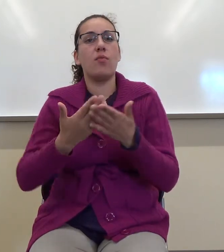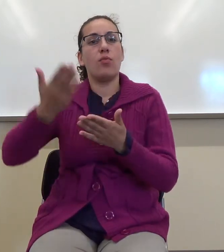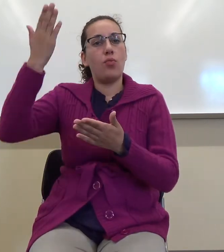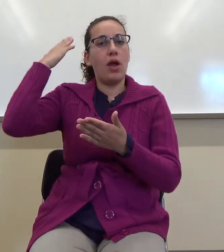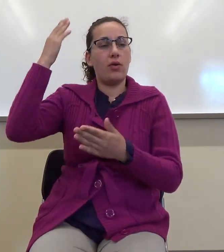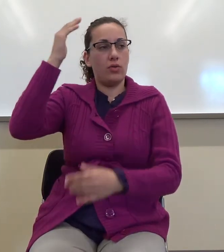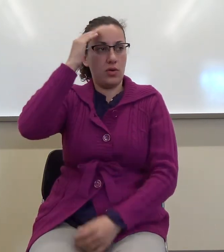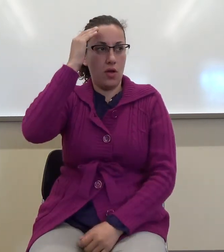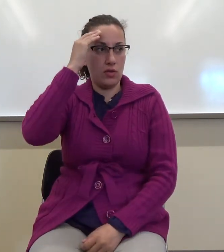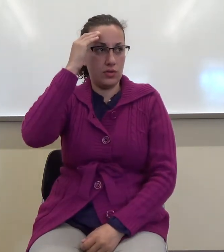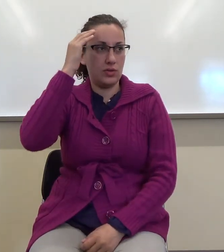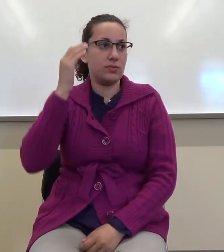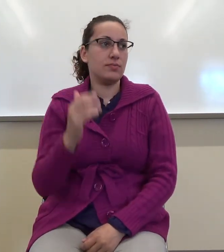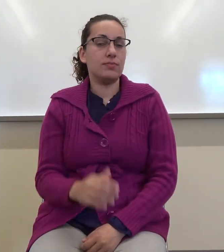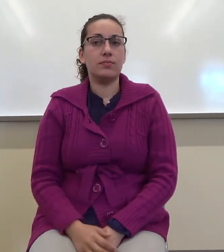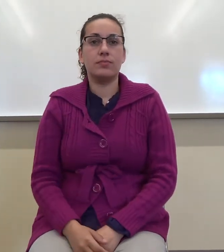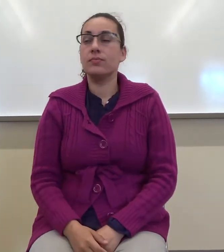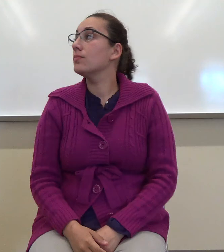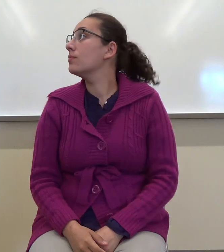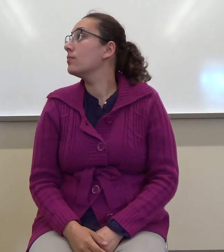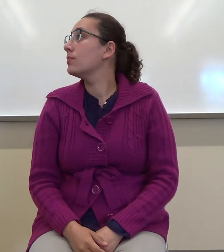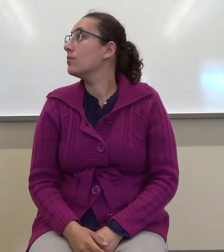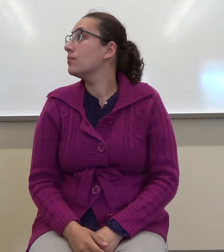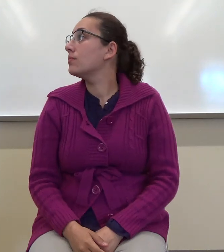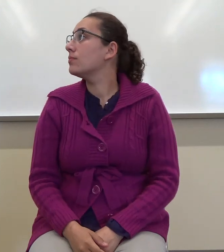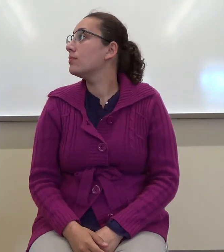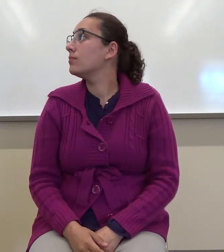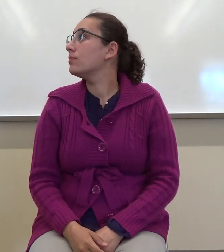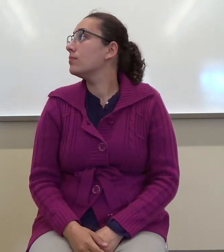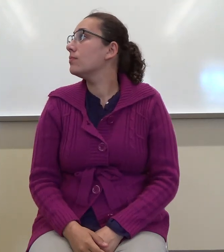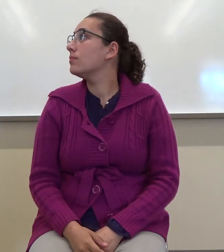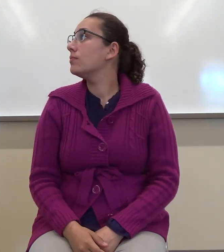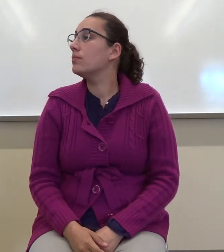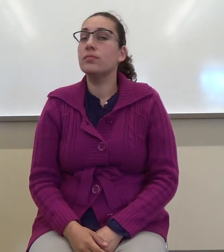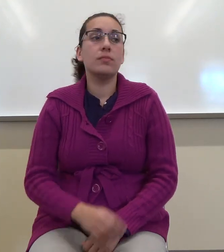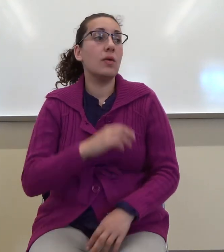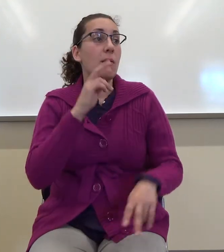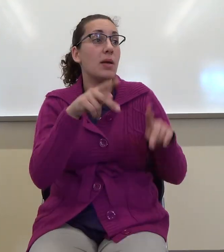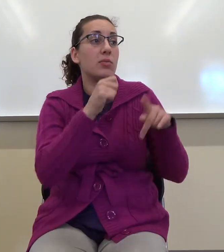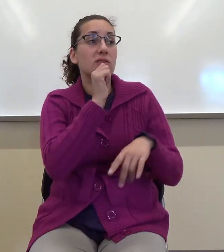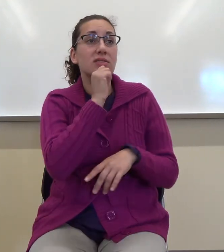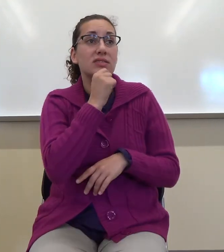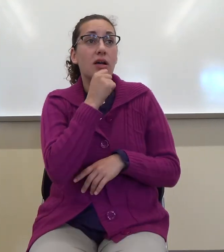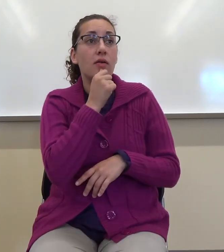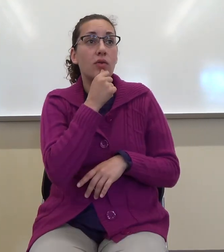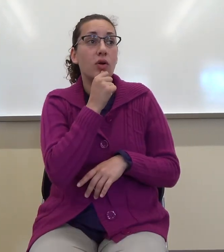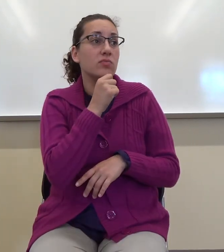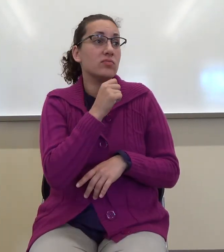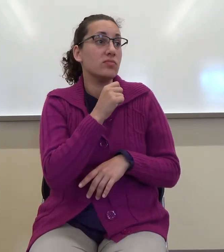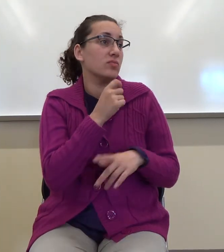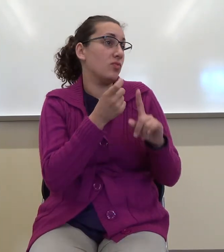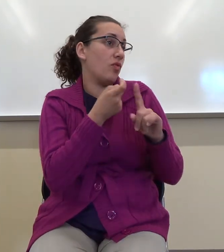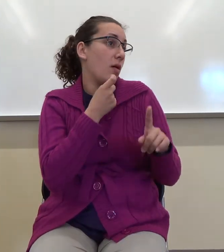in fact, that people suffer from insomnia for different reasons. Okay?